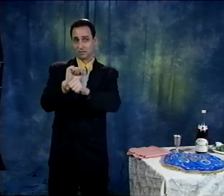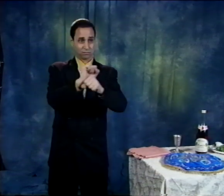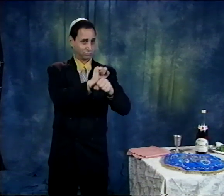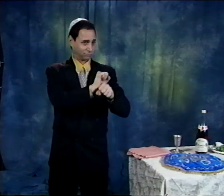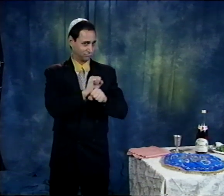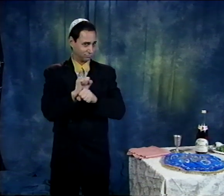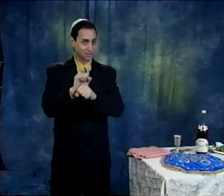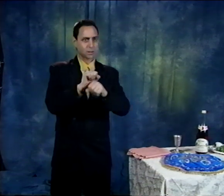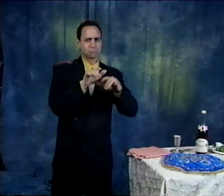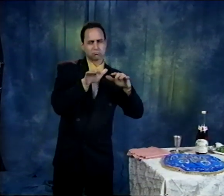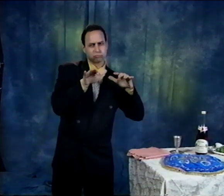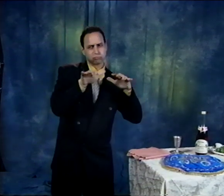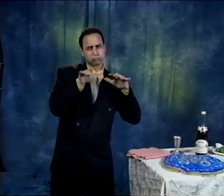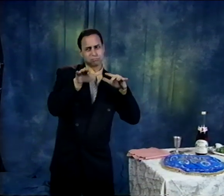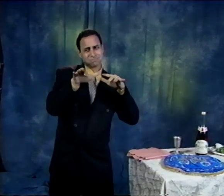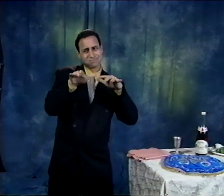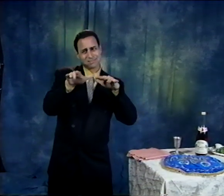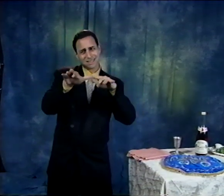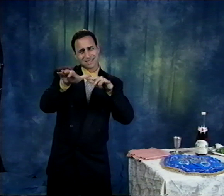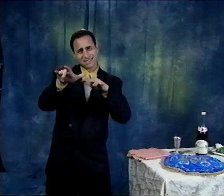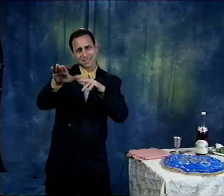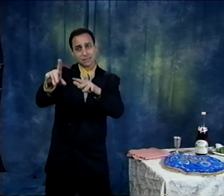slaves, escaped to freedom